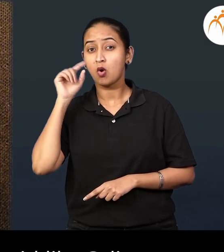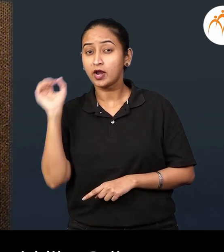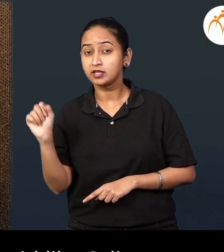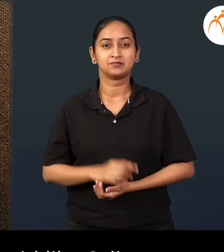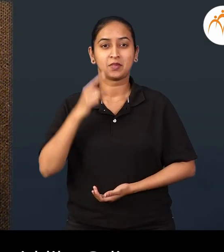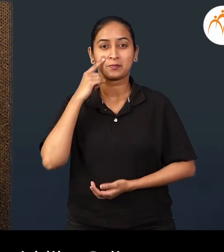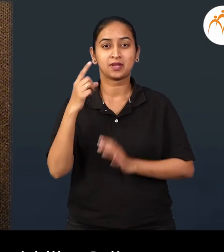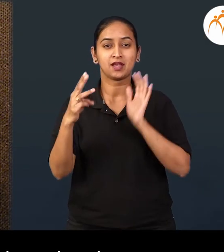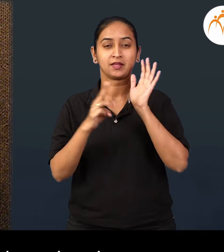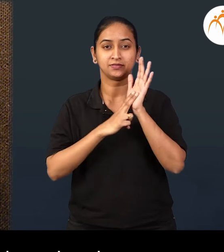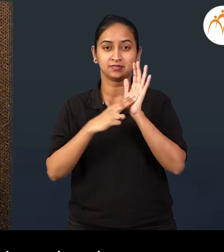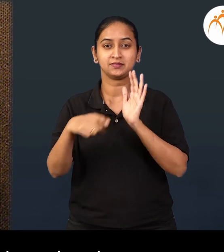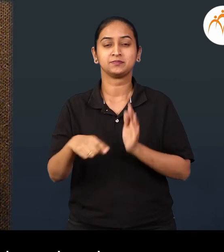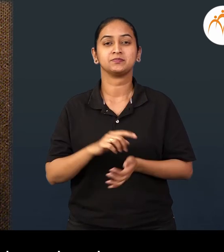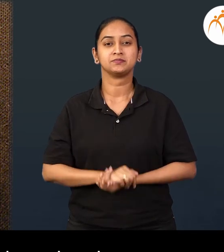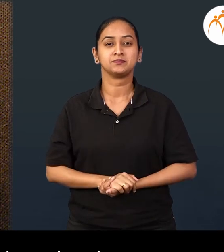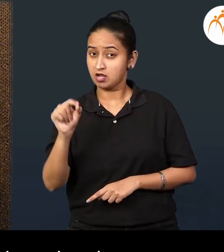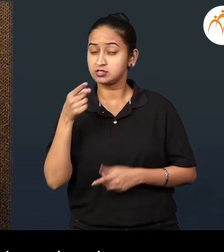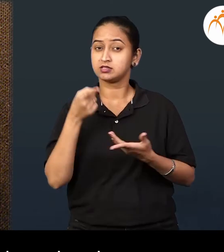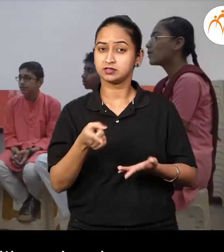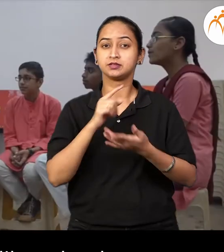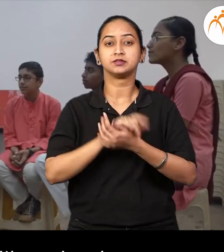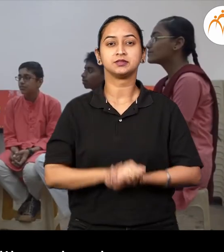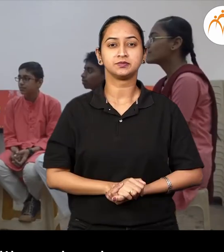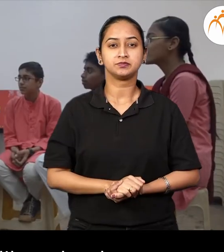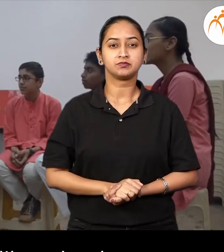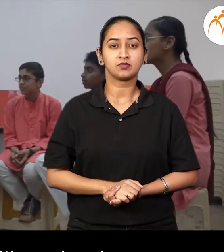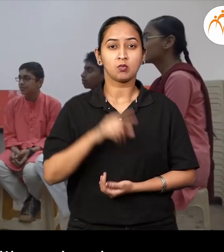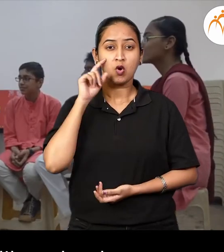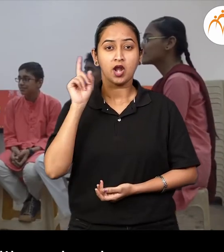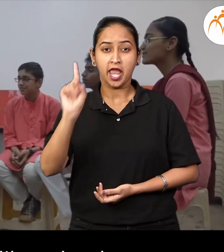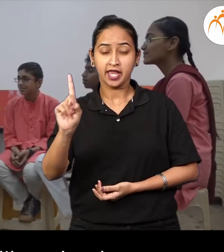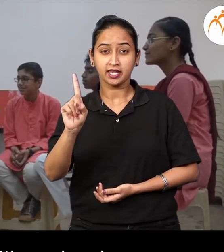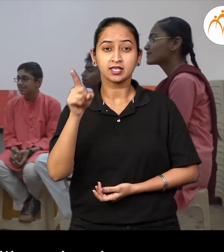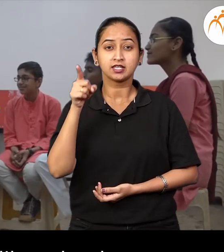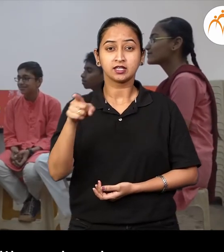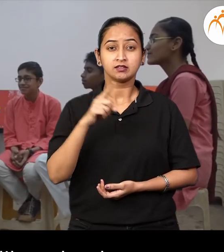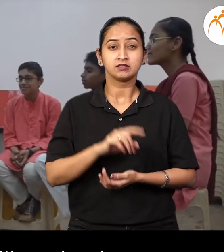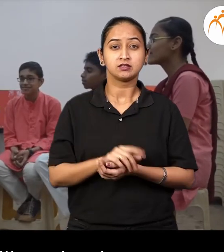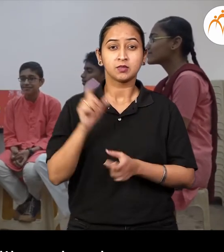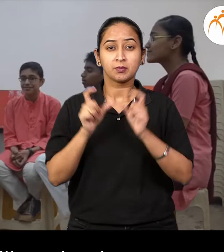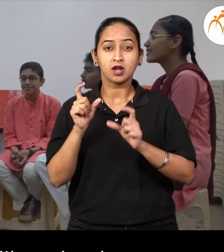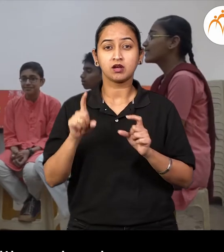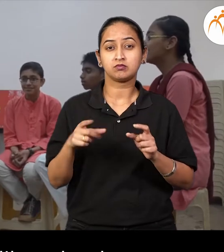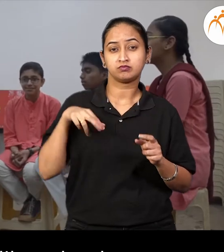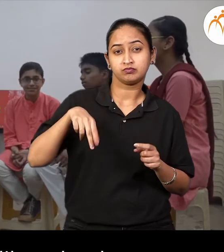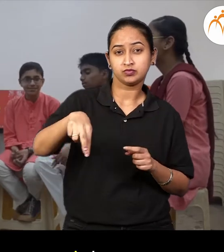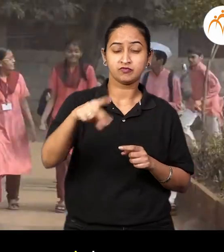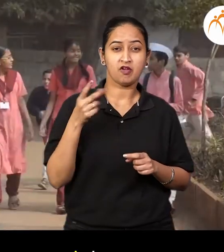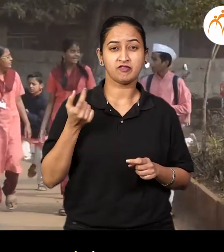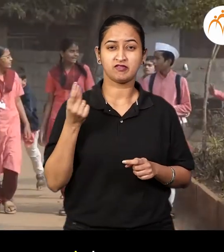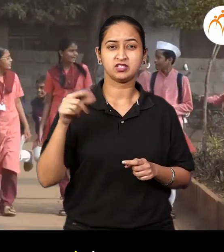Salim. One boy in the school cannot walk fast like other boys